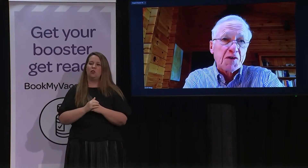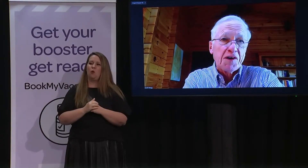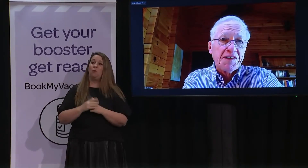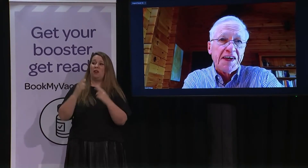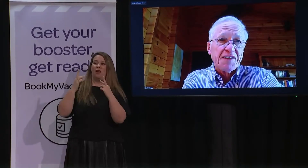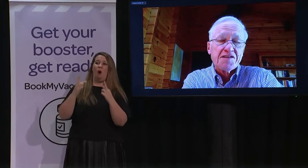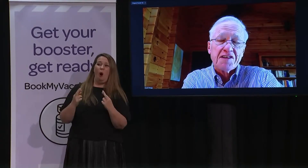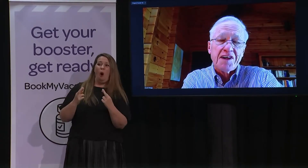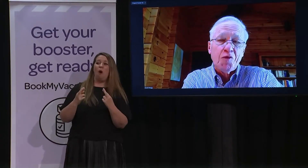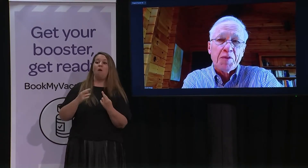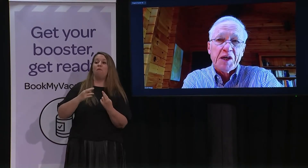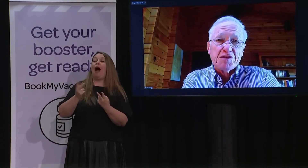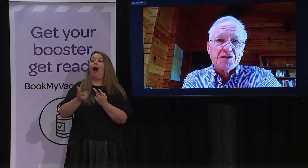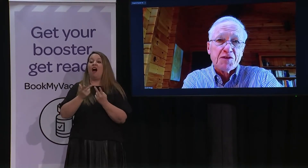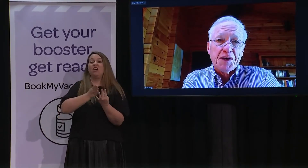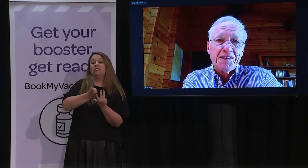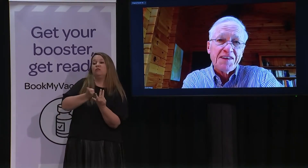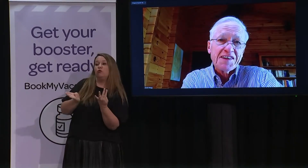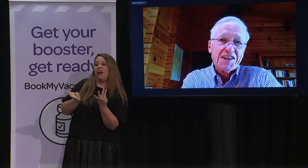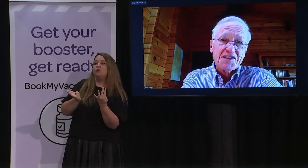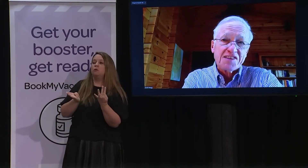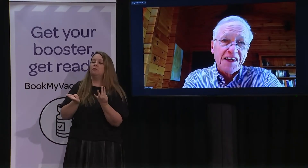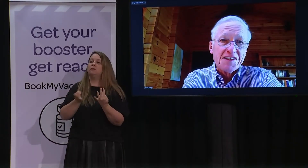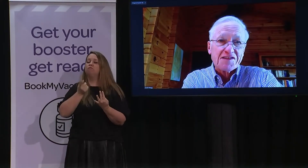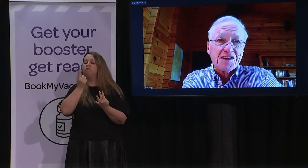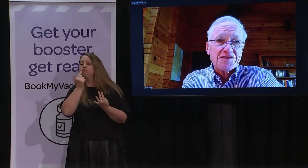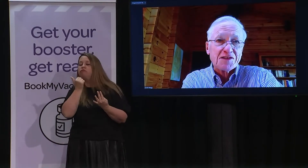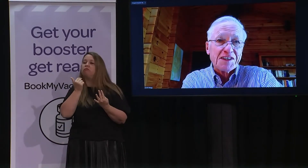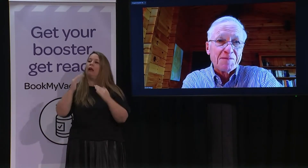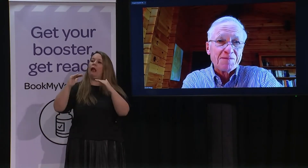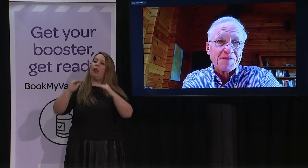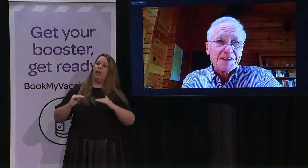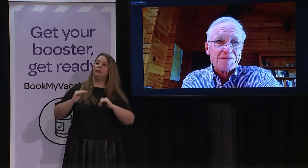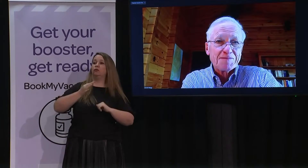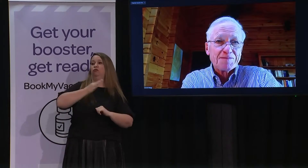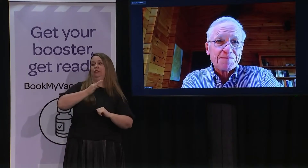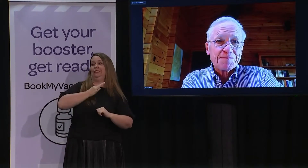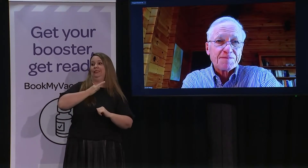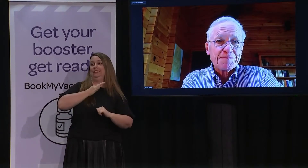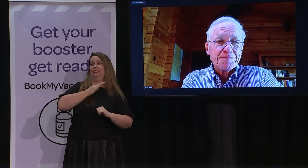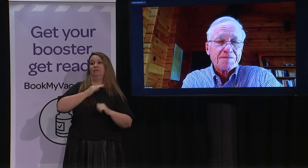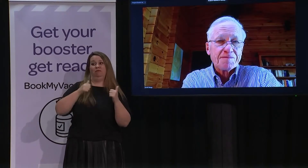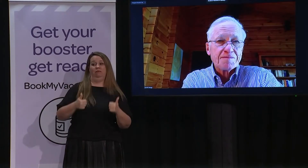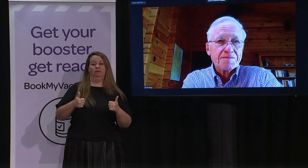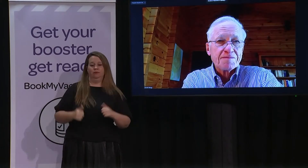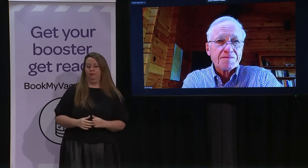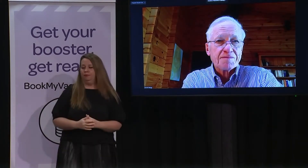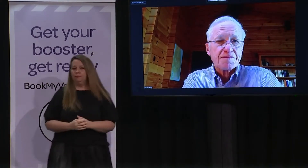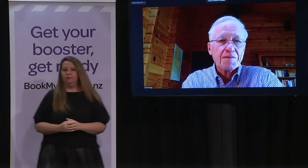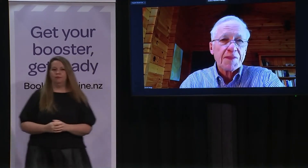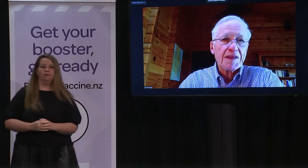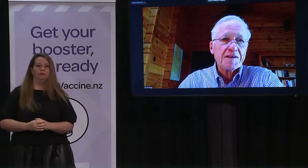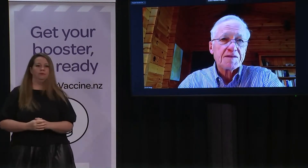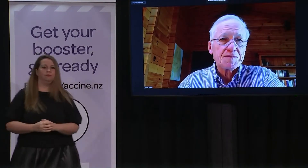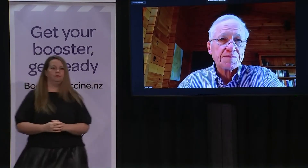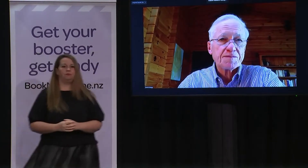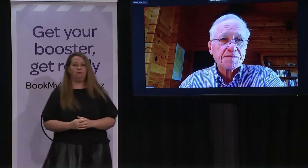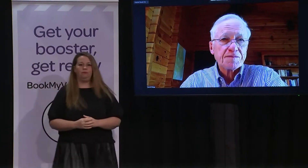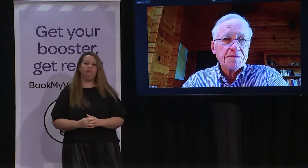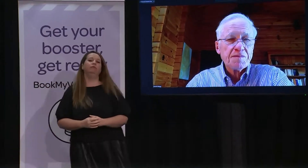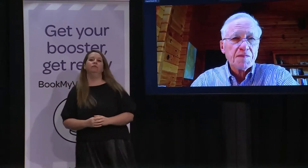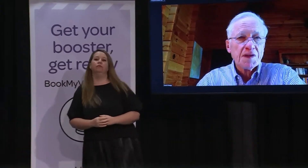than Omicron and we'll be able to consign this to history. And that's why, just to close it